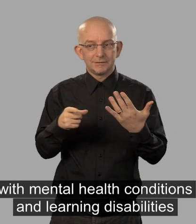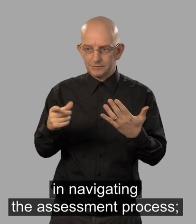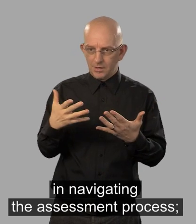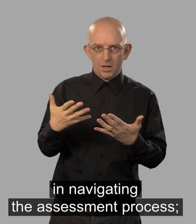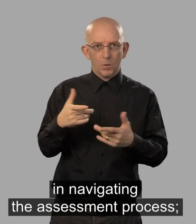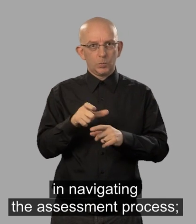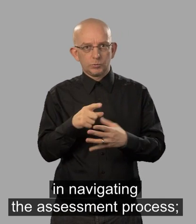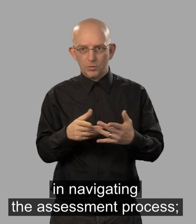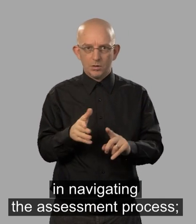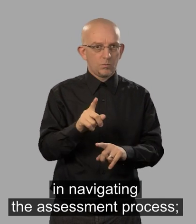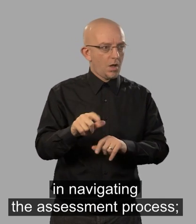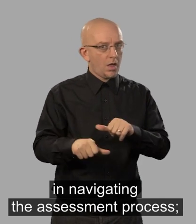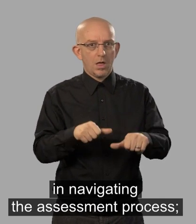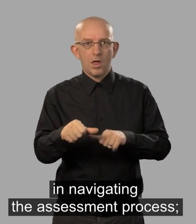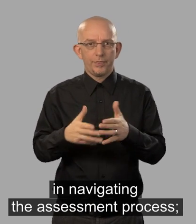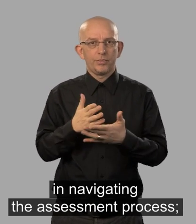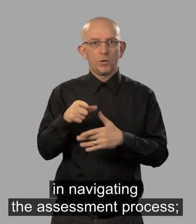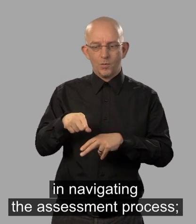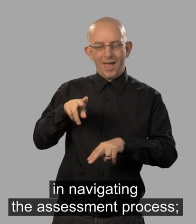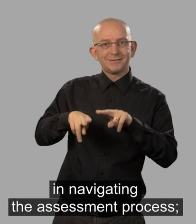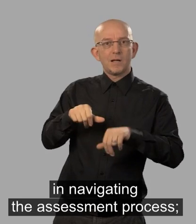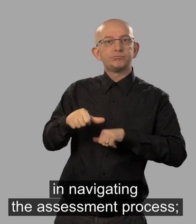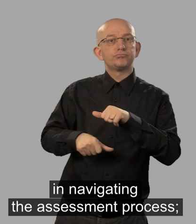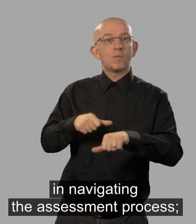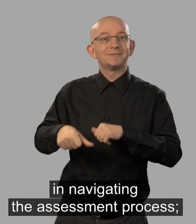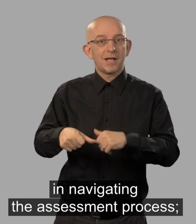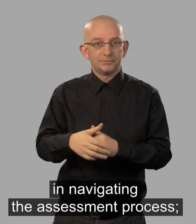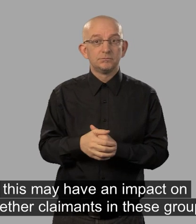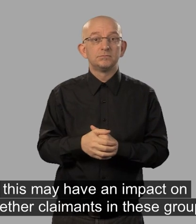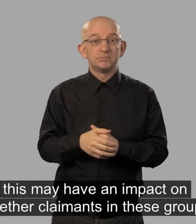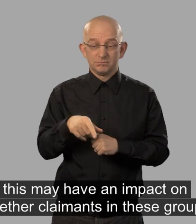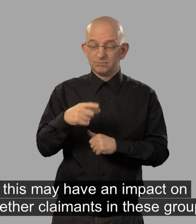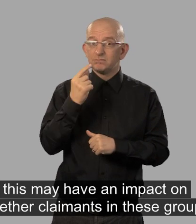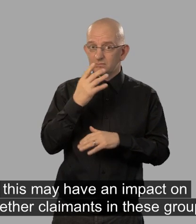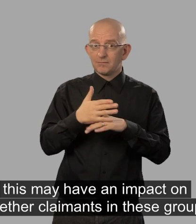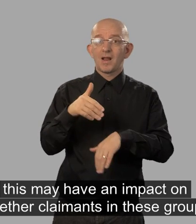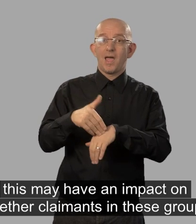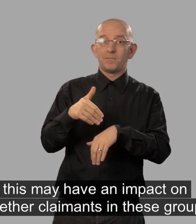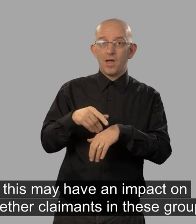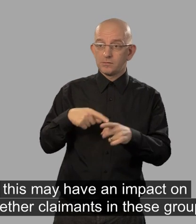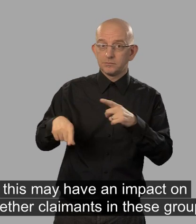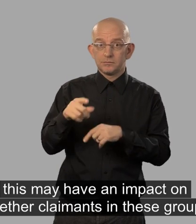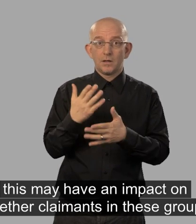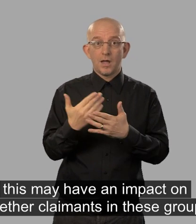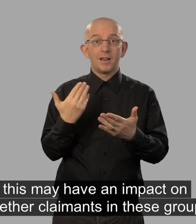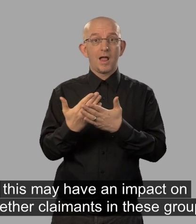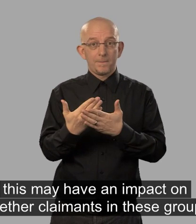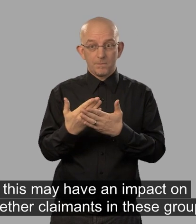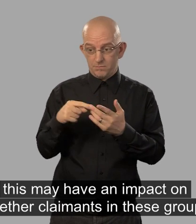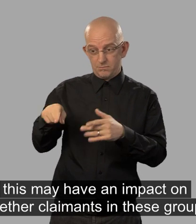in navigating the assessment process. This may have an impact on whether claimants in these groups are